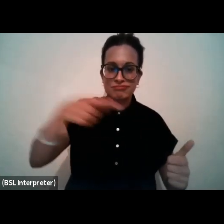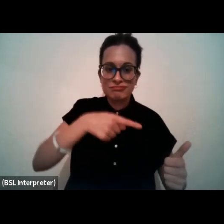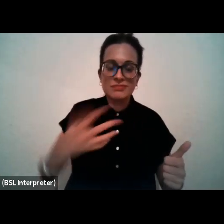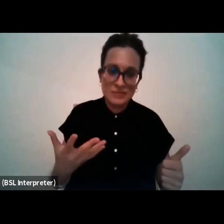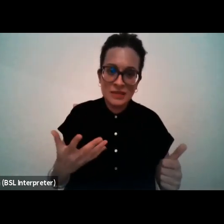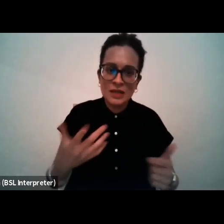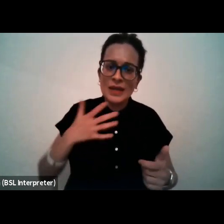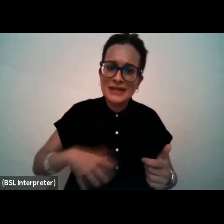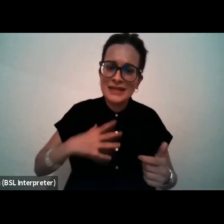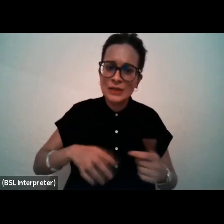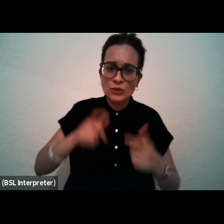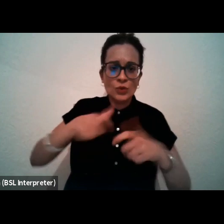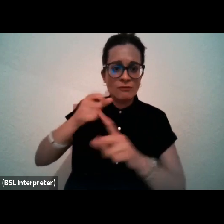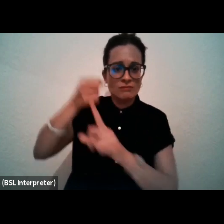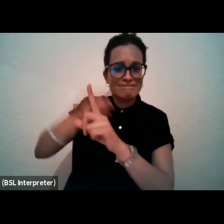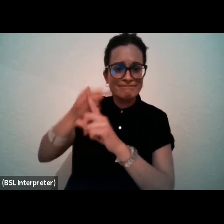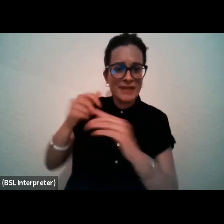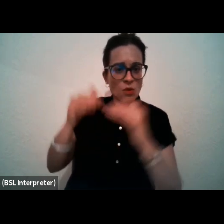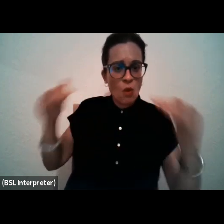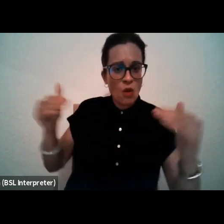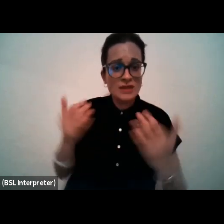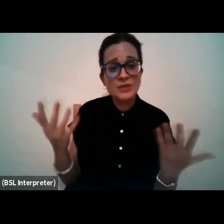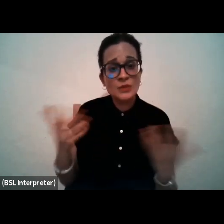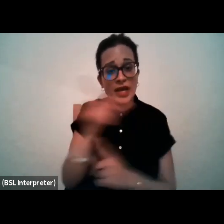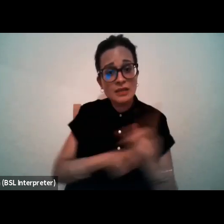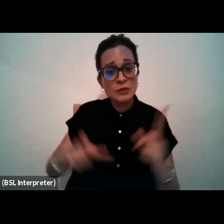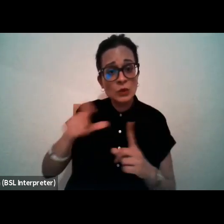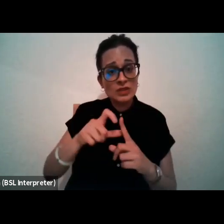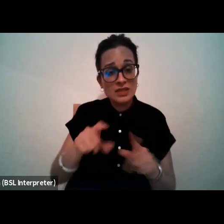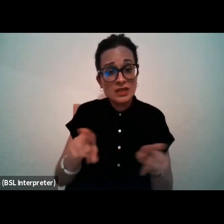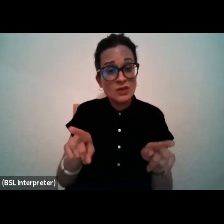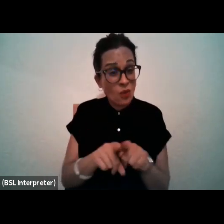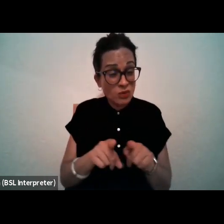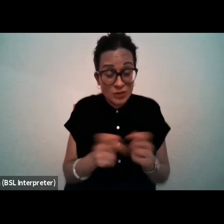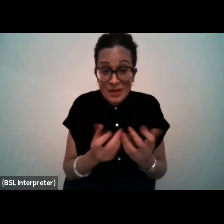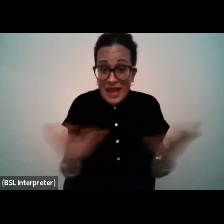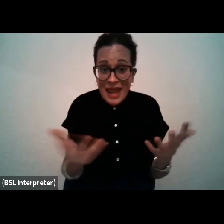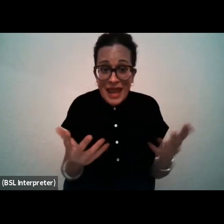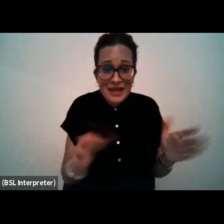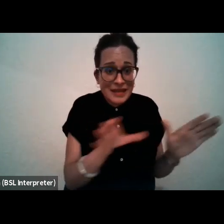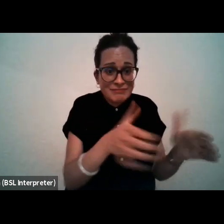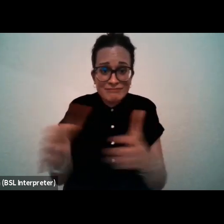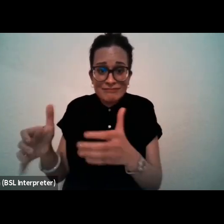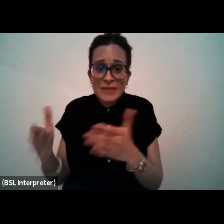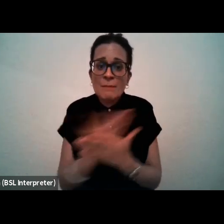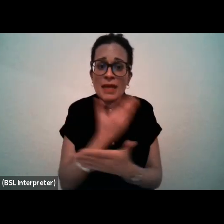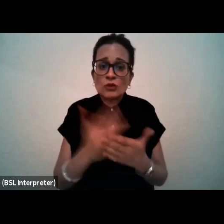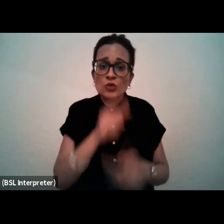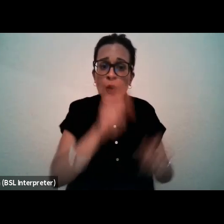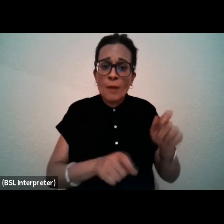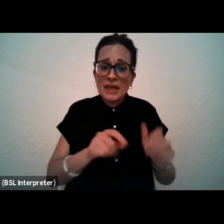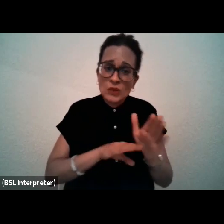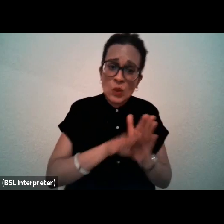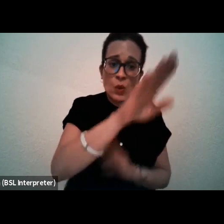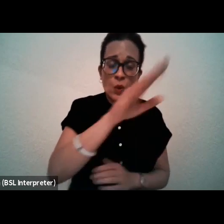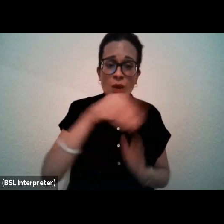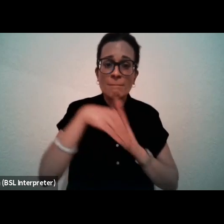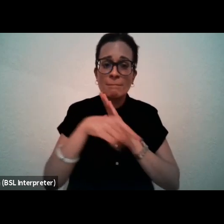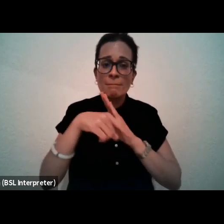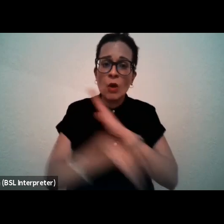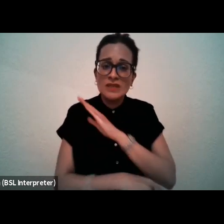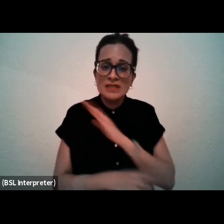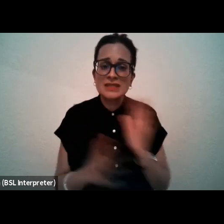fight for equality in our society across the board and to take people out of poverty. So thank you very much for